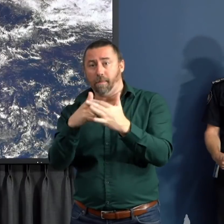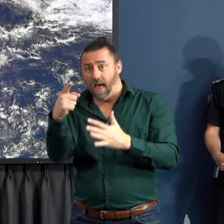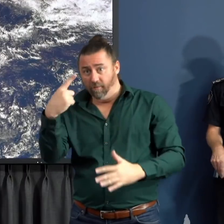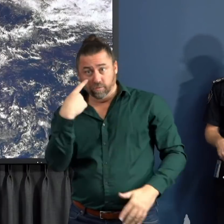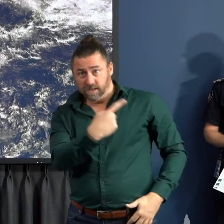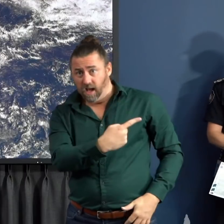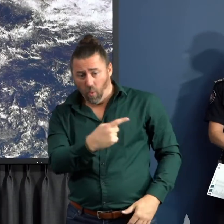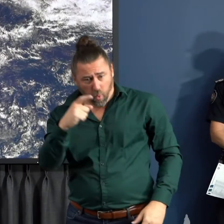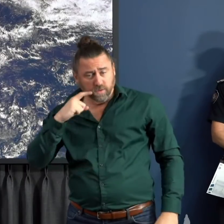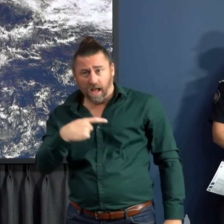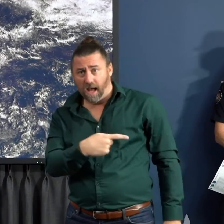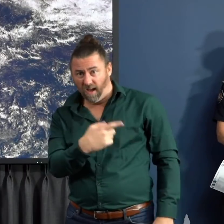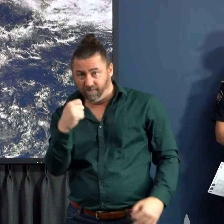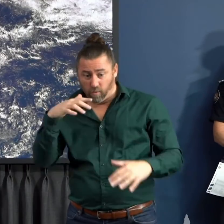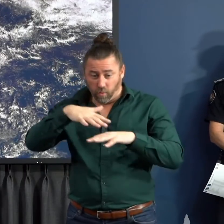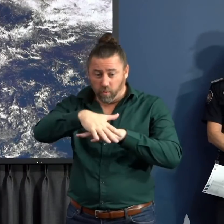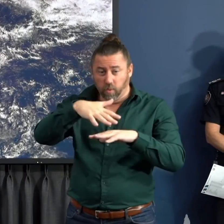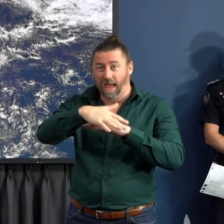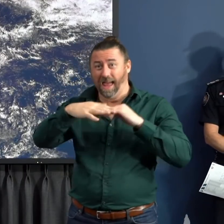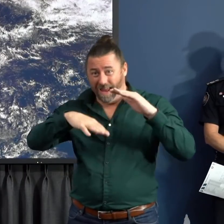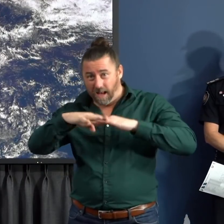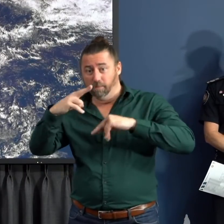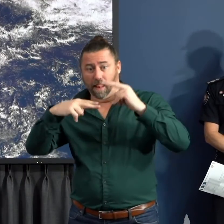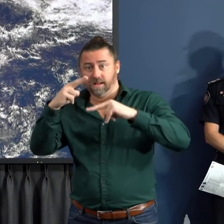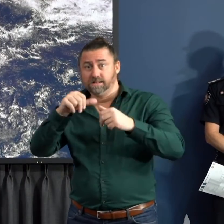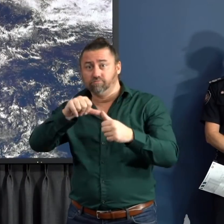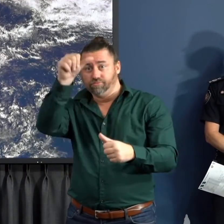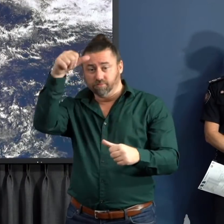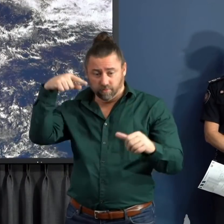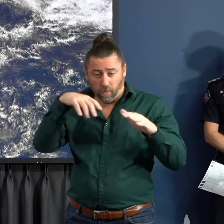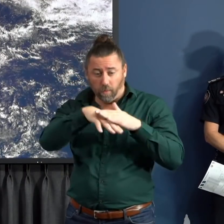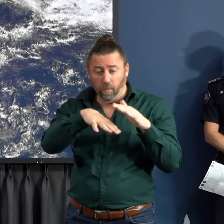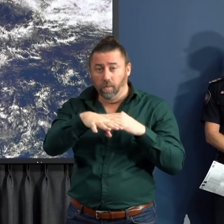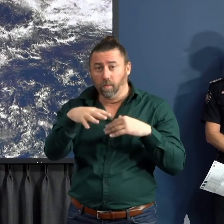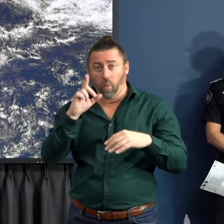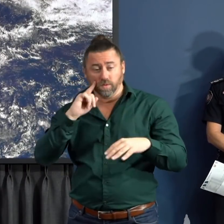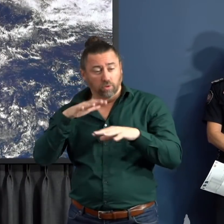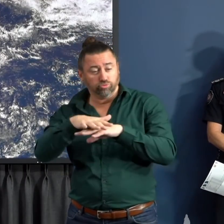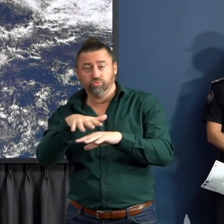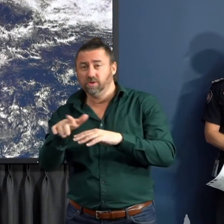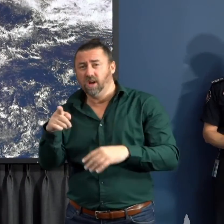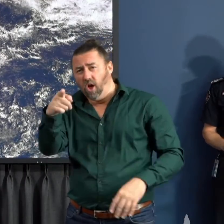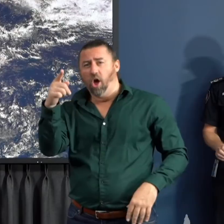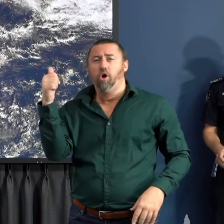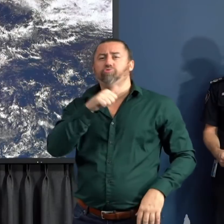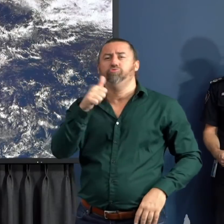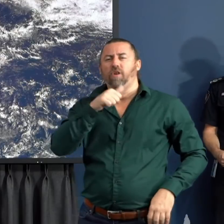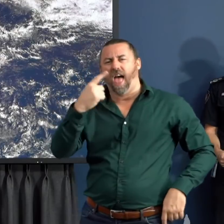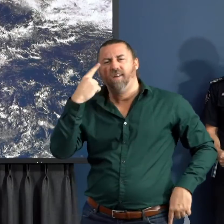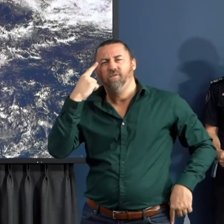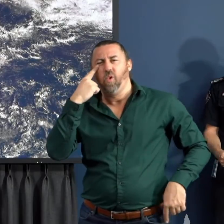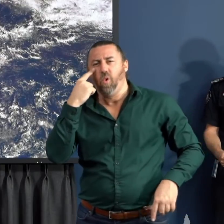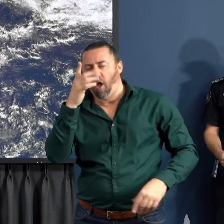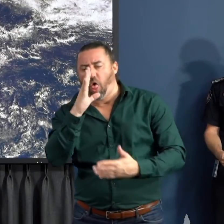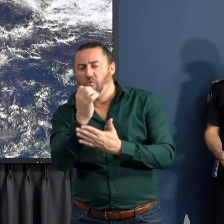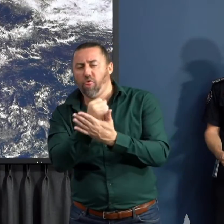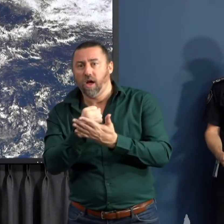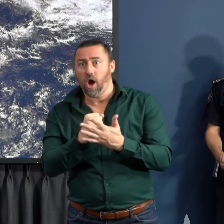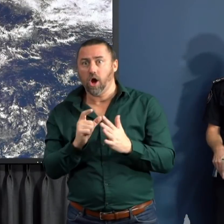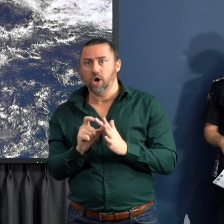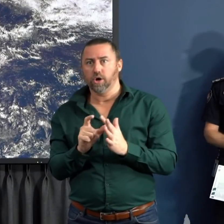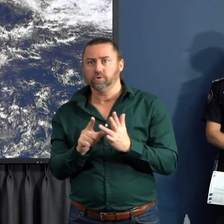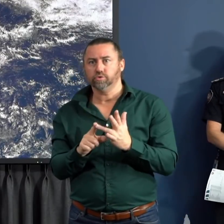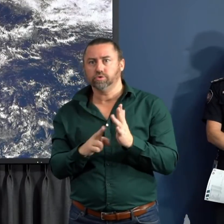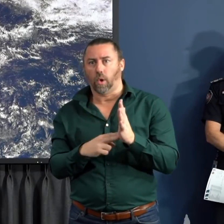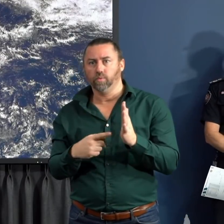It's getting into some buildings, it's getting into various areas, and we're still seeing people go into that area. Don't do that. We will have police officers in the area to